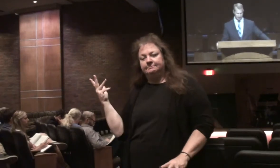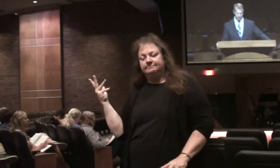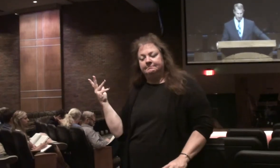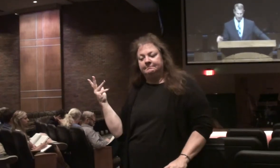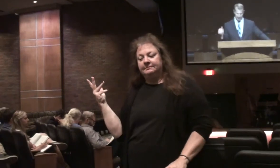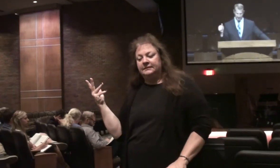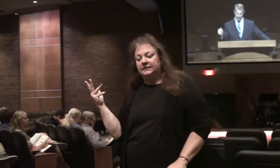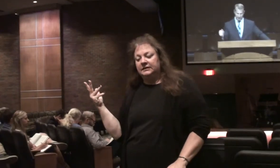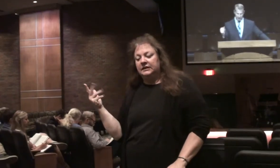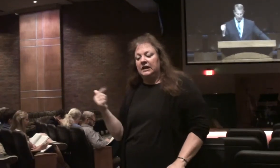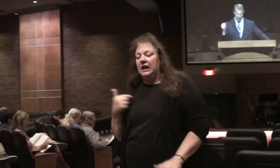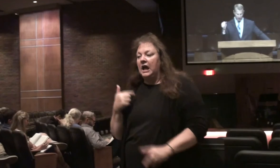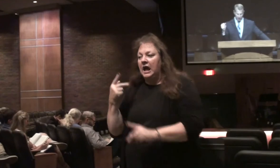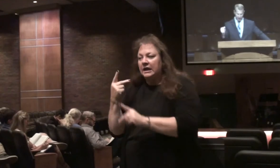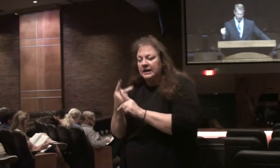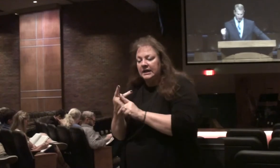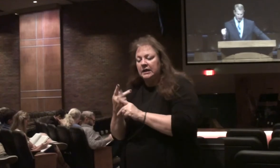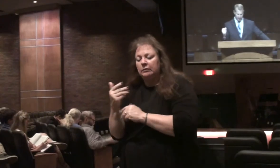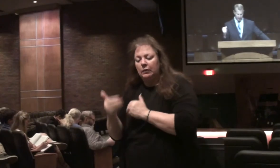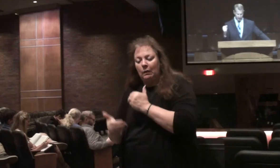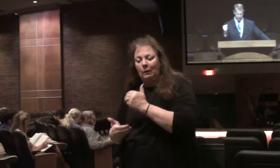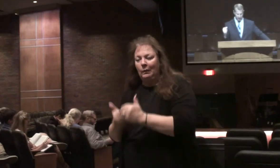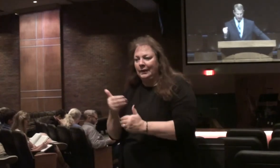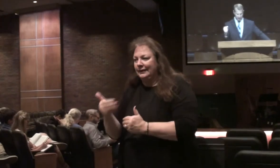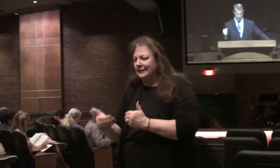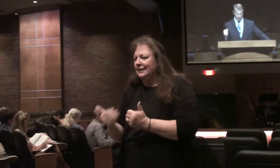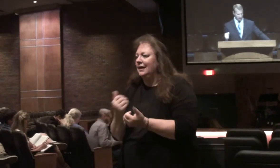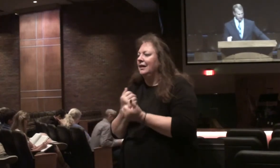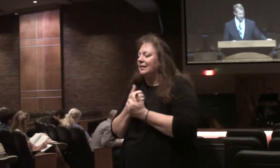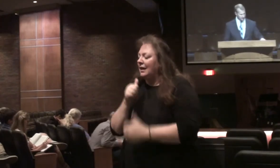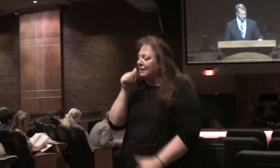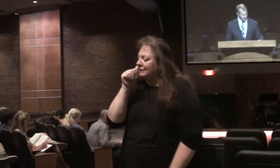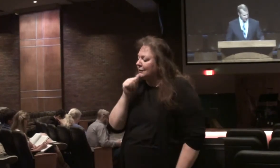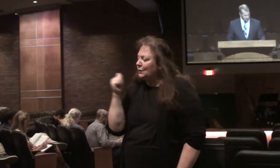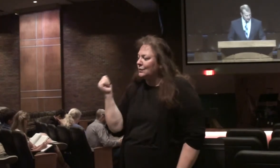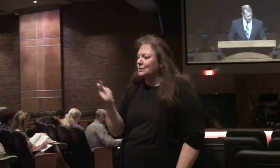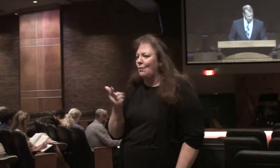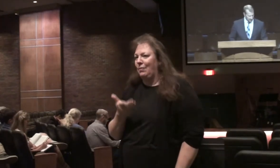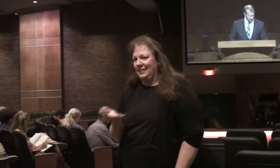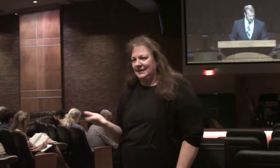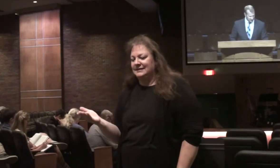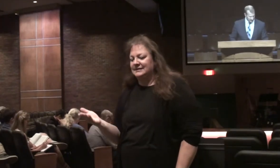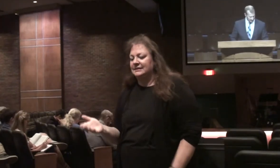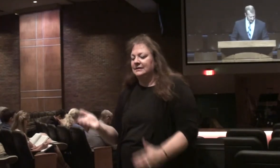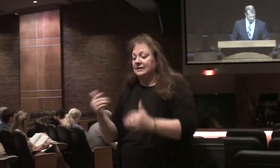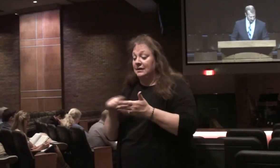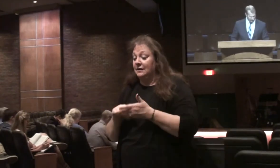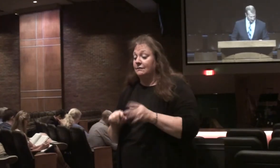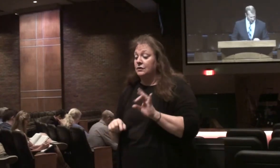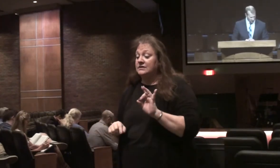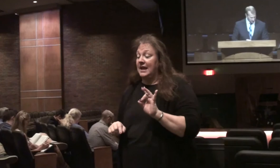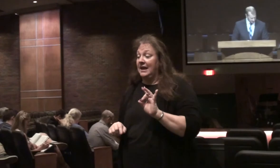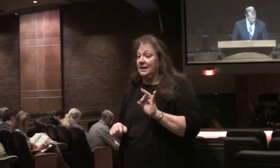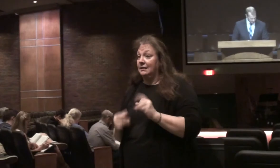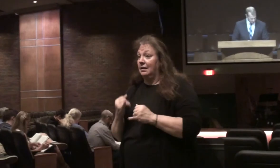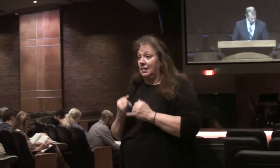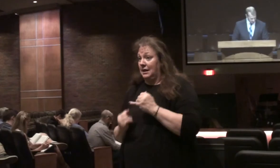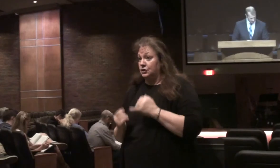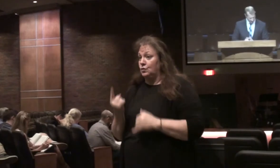love. And I keep going no matter what. Love endures all things. Then verse 8, last